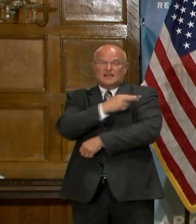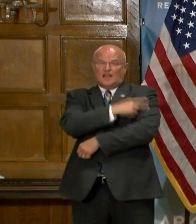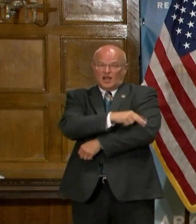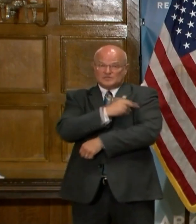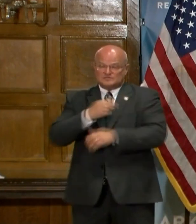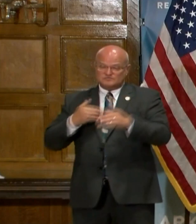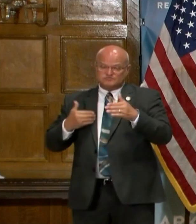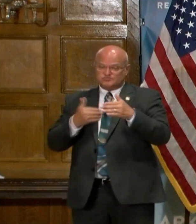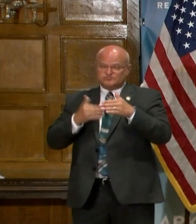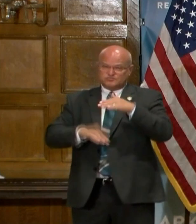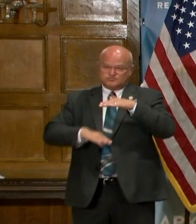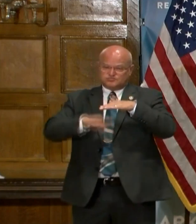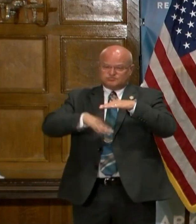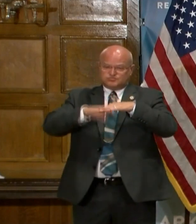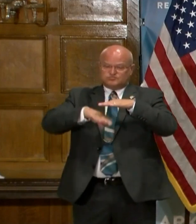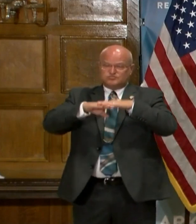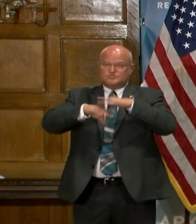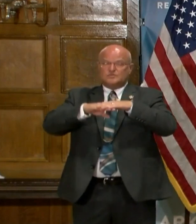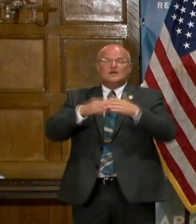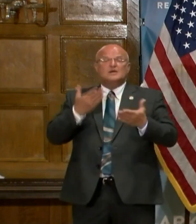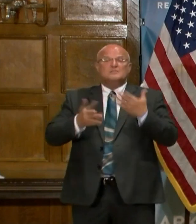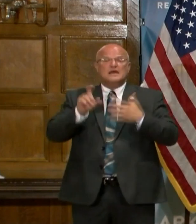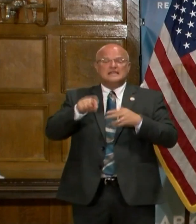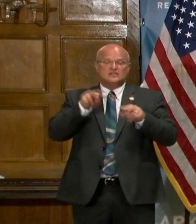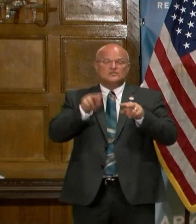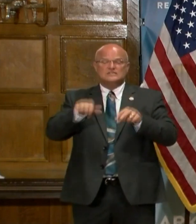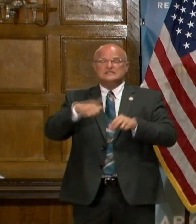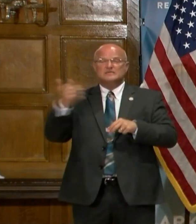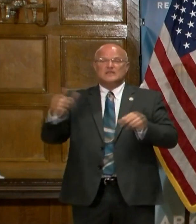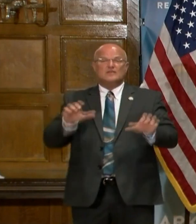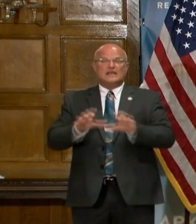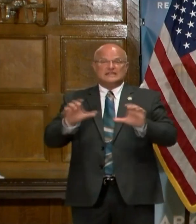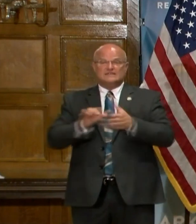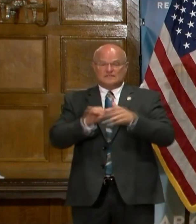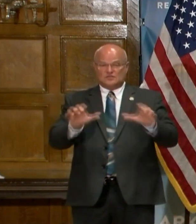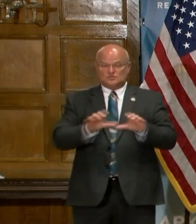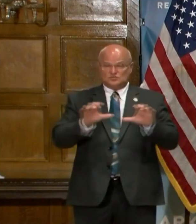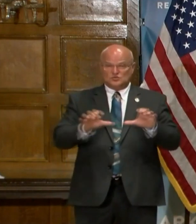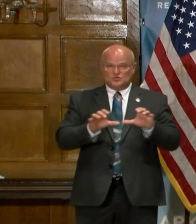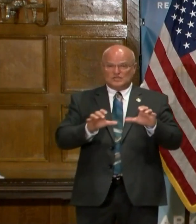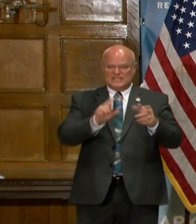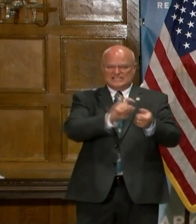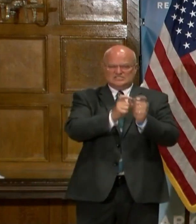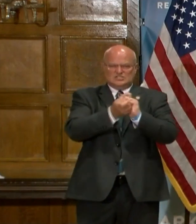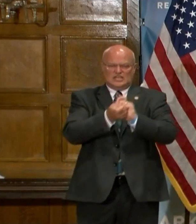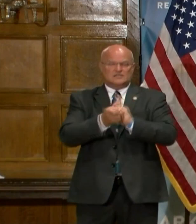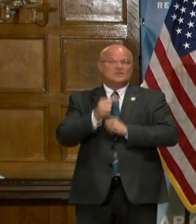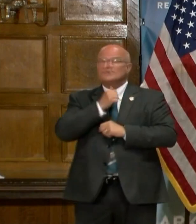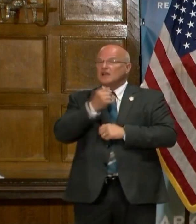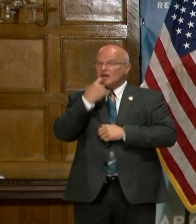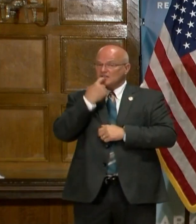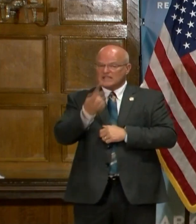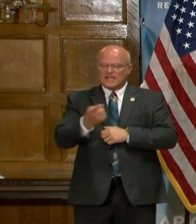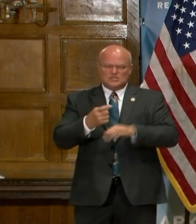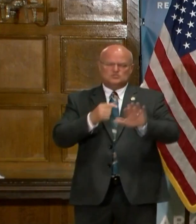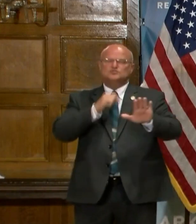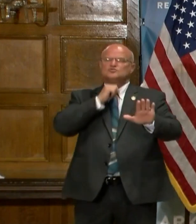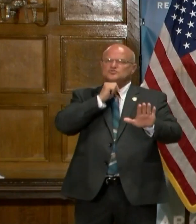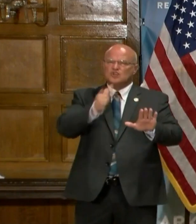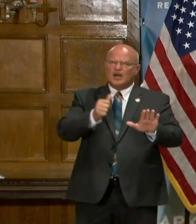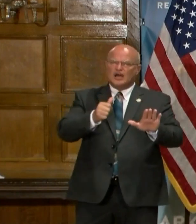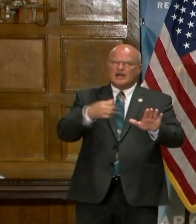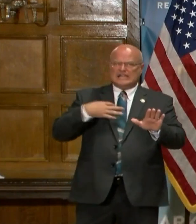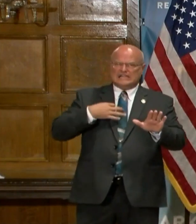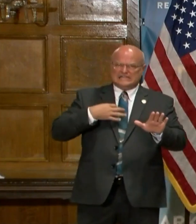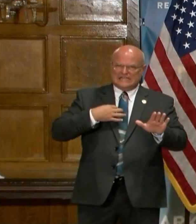up towards capacity, they may need to look at some of the other activities they're doing. We're not going to tell them to not do any elective